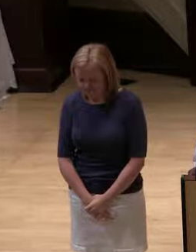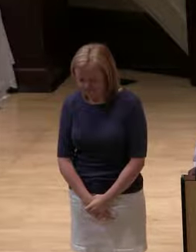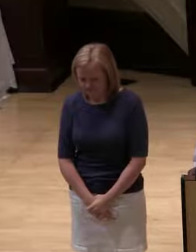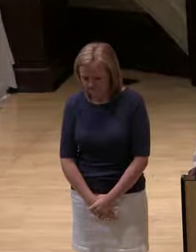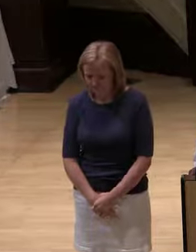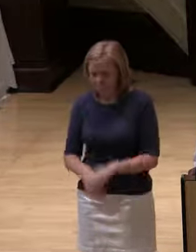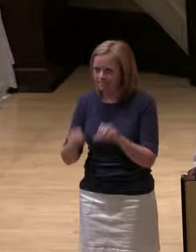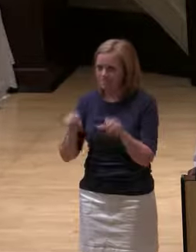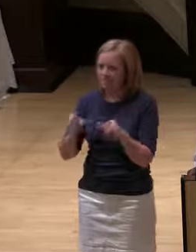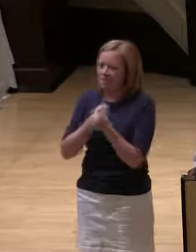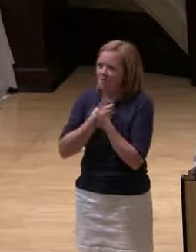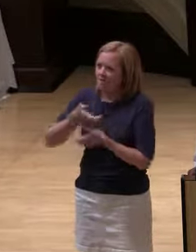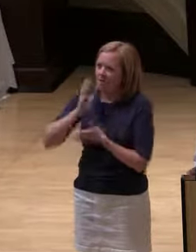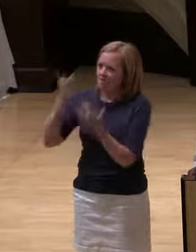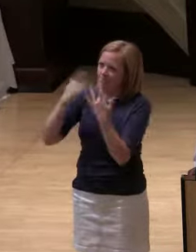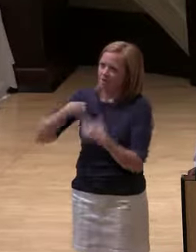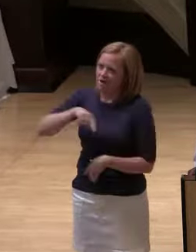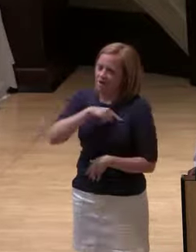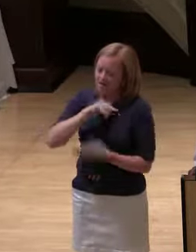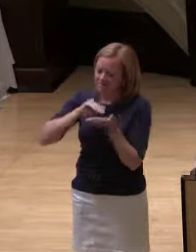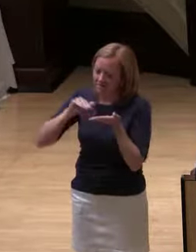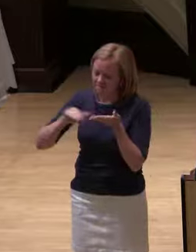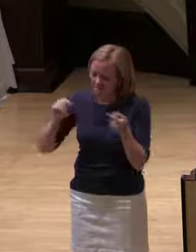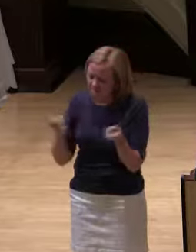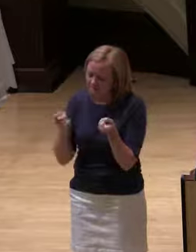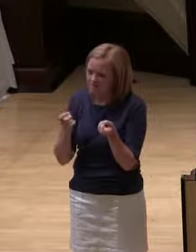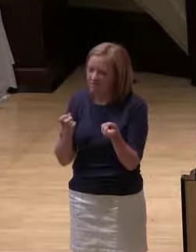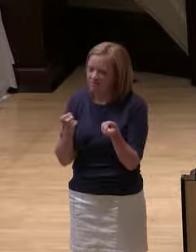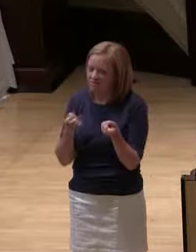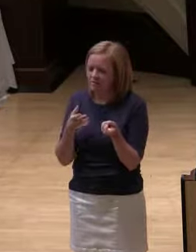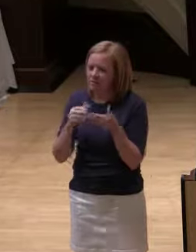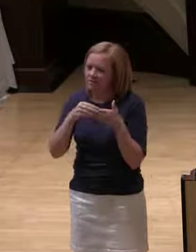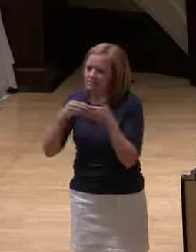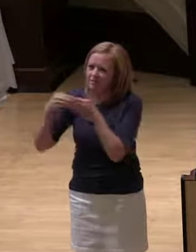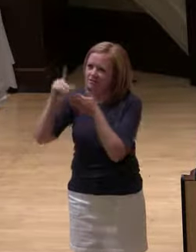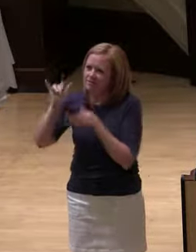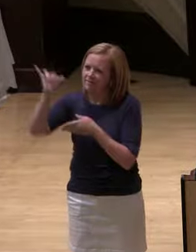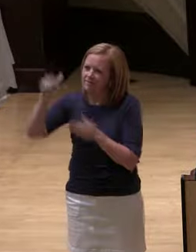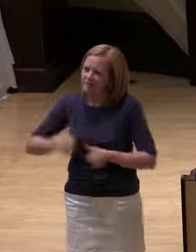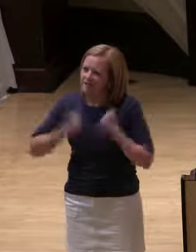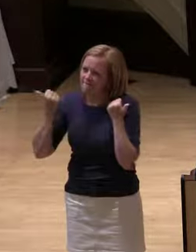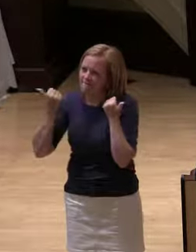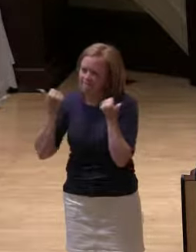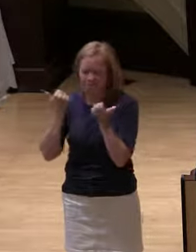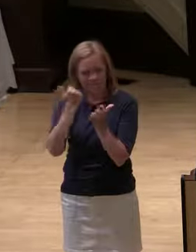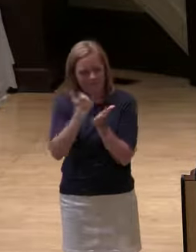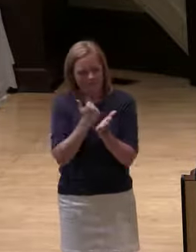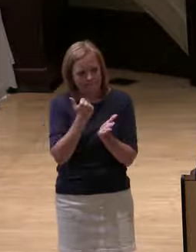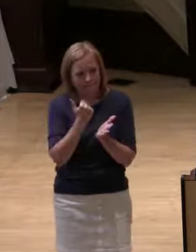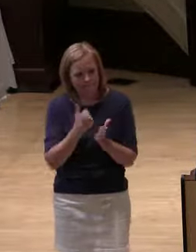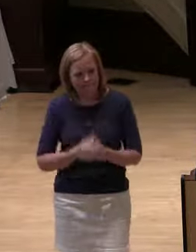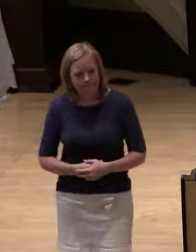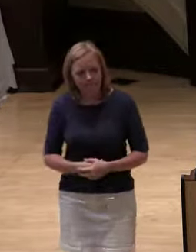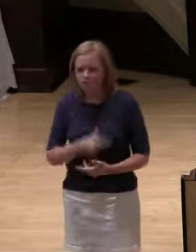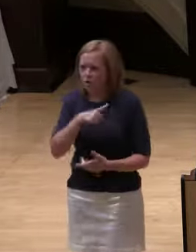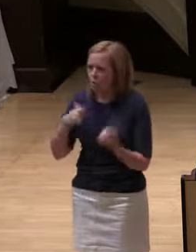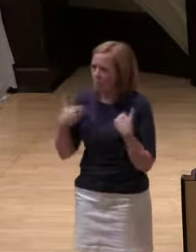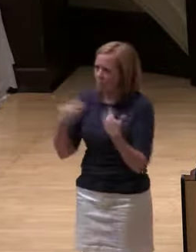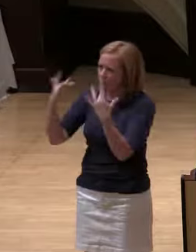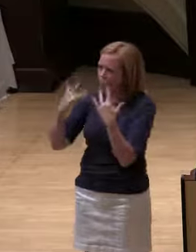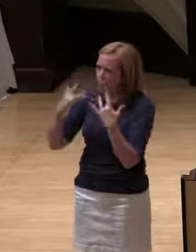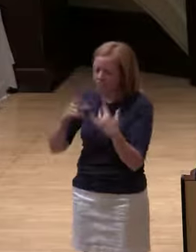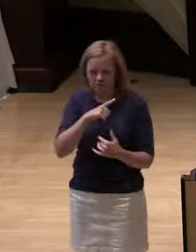May our loving God have mercy on us, forgive us our sins, and lead us to everlasting life. Lord, have